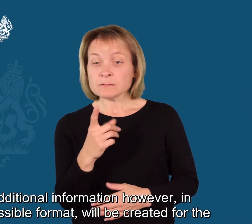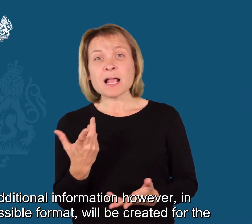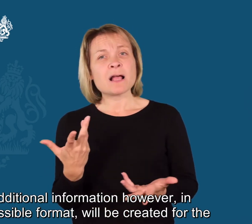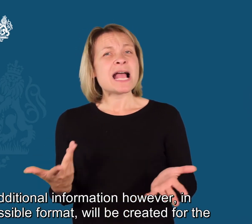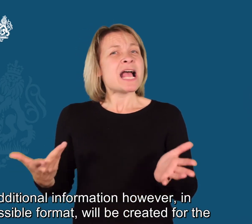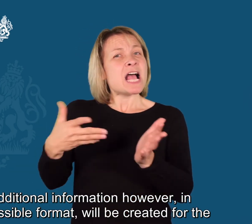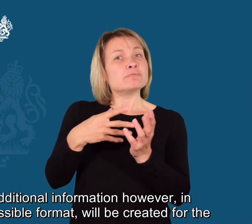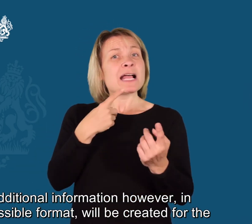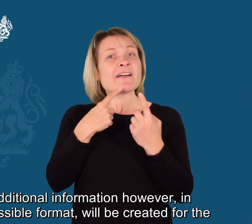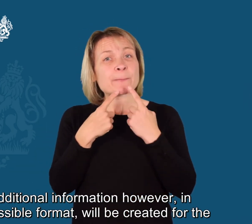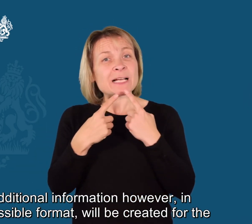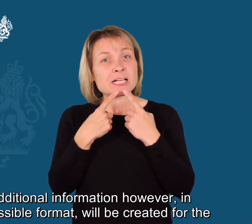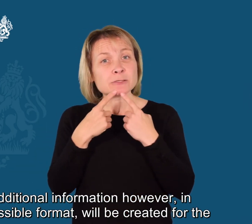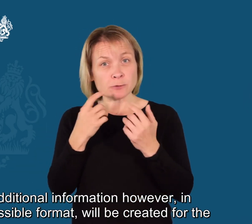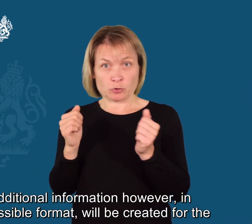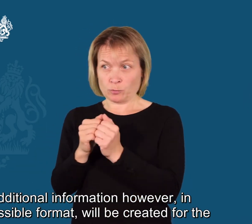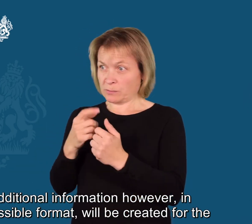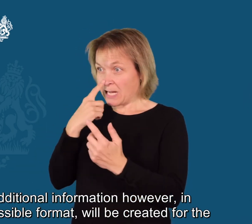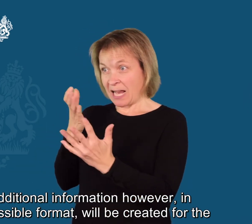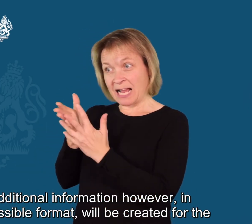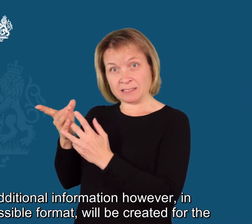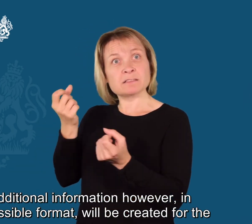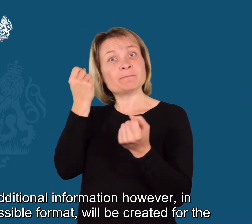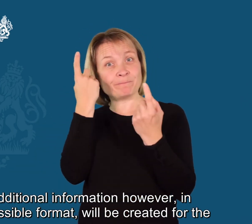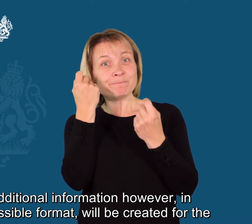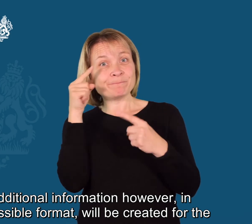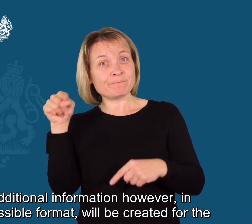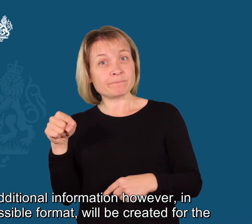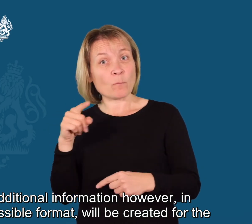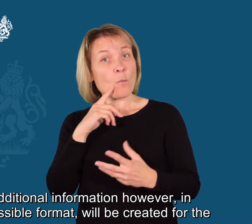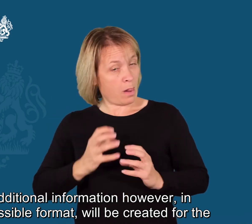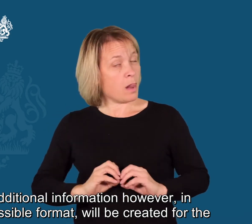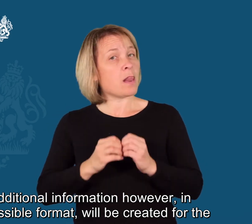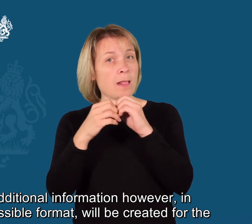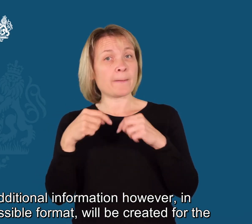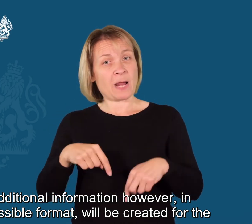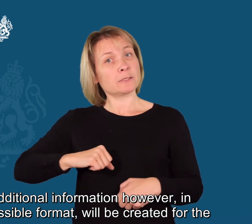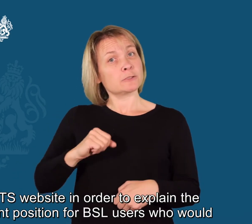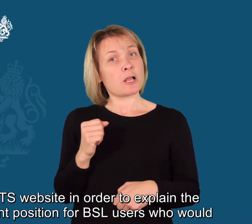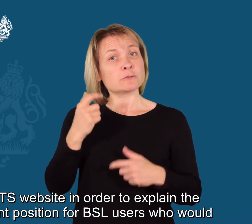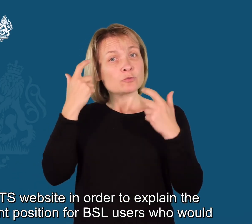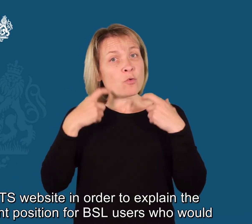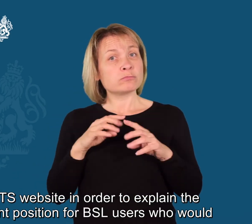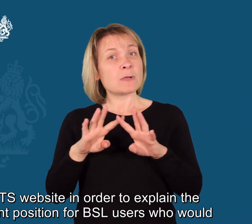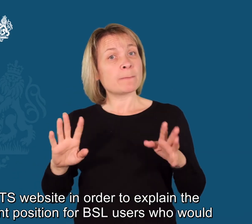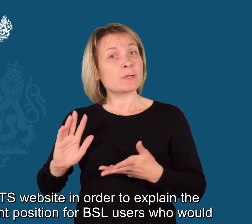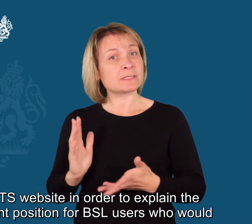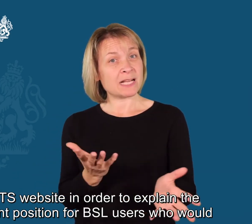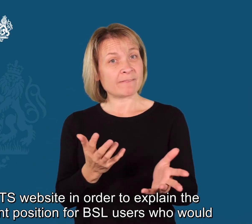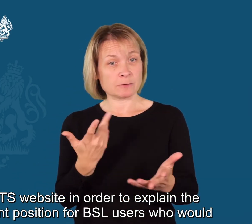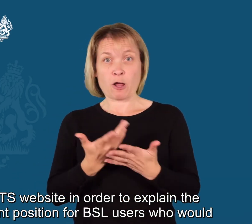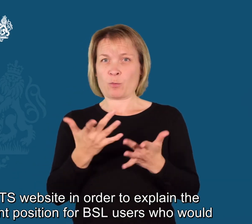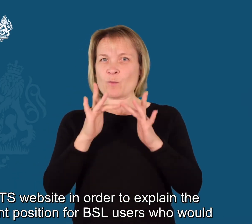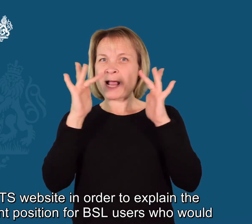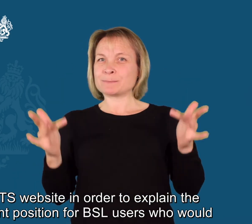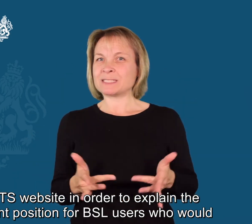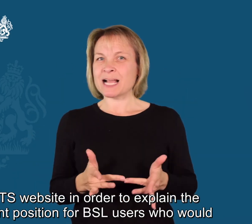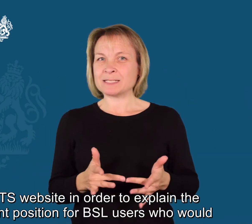Additional information, however, in accessible format, will be created for the SCTS website in order to explain the current position